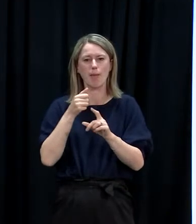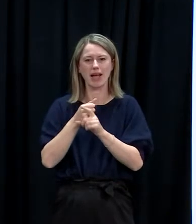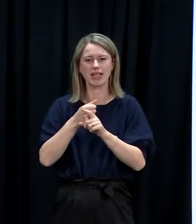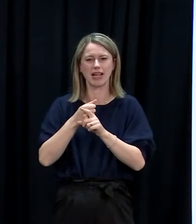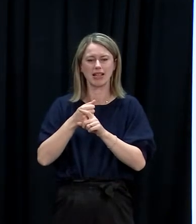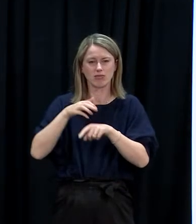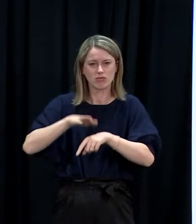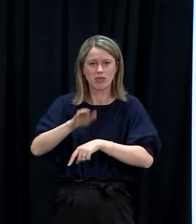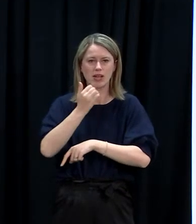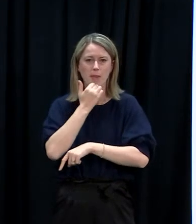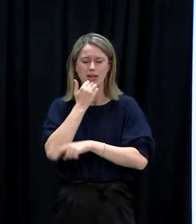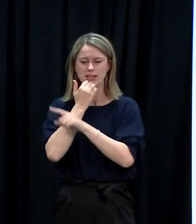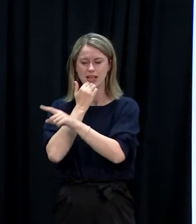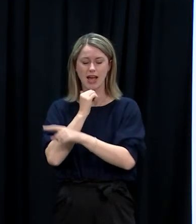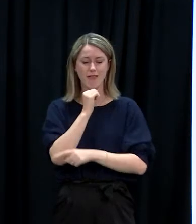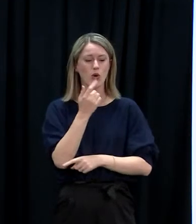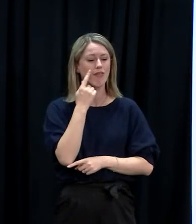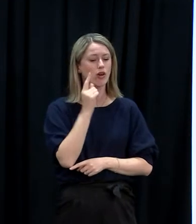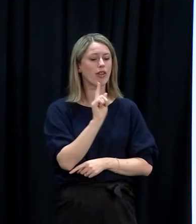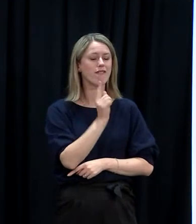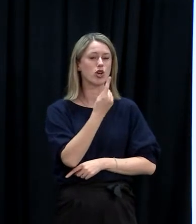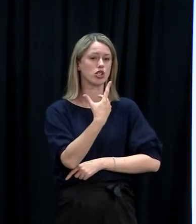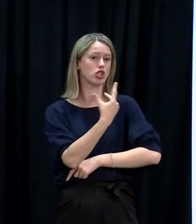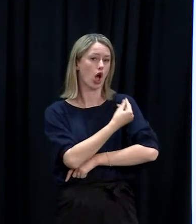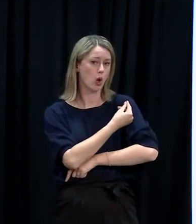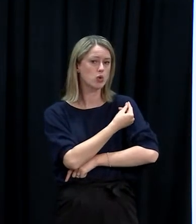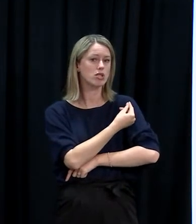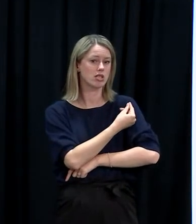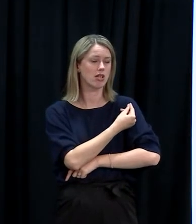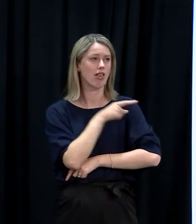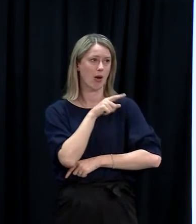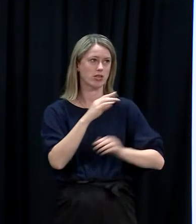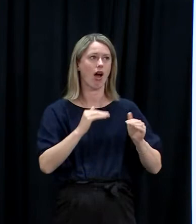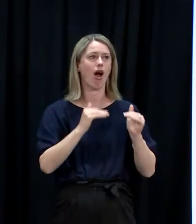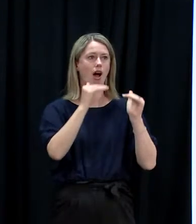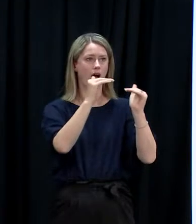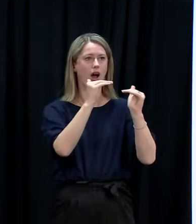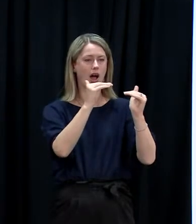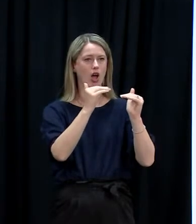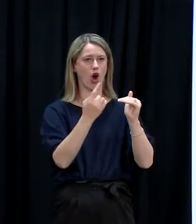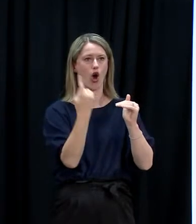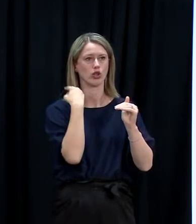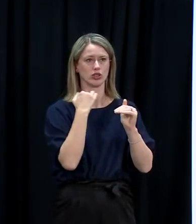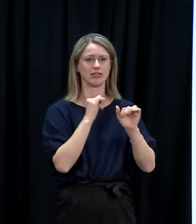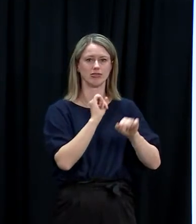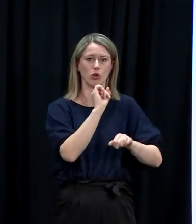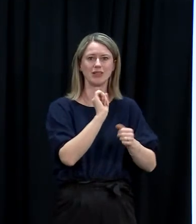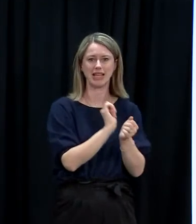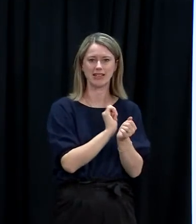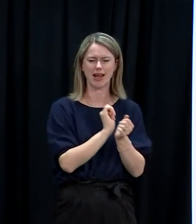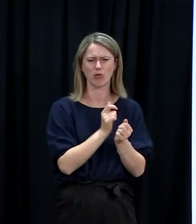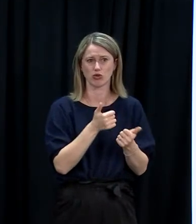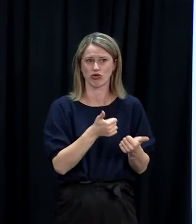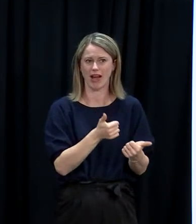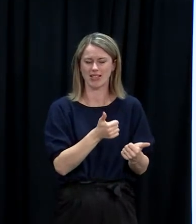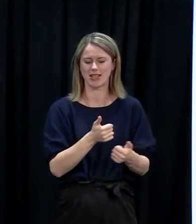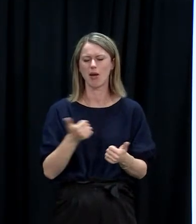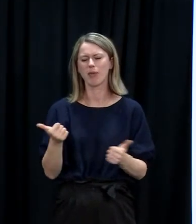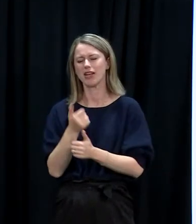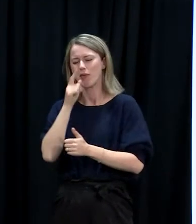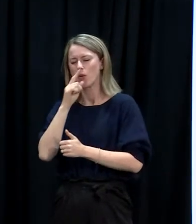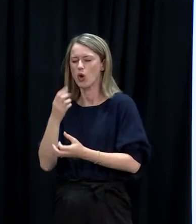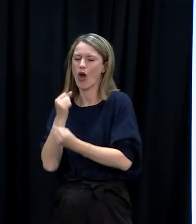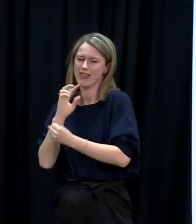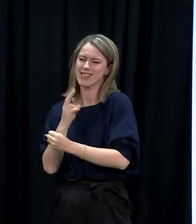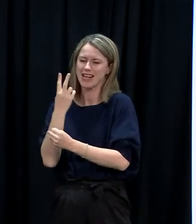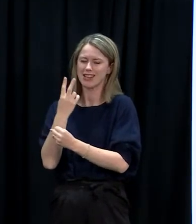I think if you look at the first dose rate, the answer to that question is no. We did see a higher first dose rate on Super Saturday, and that was really encouraging. Many of those second doses, that